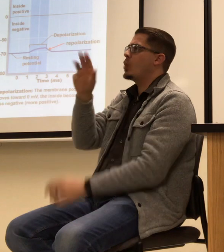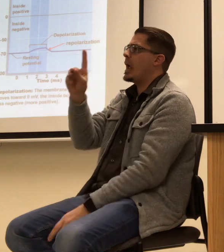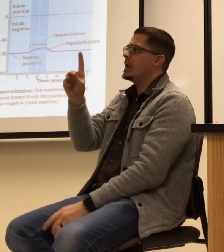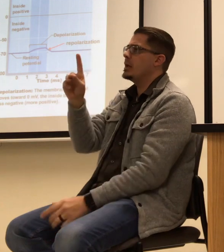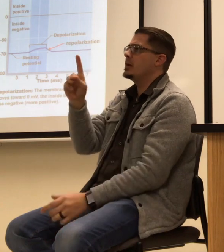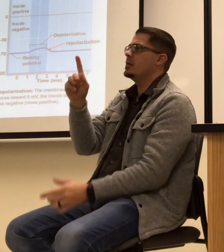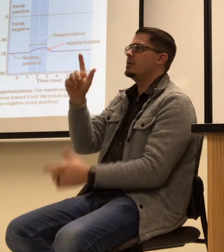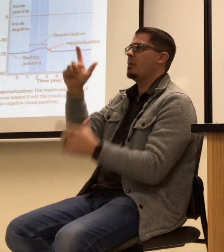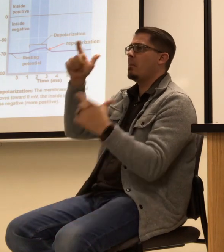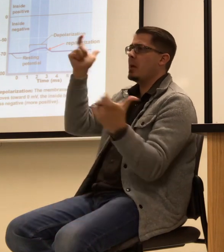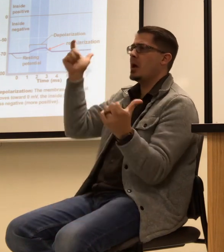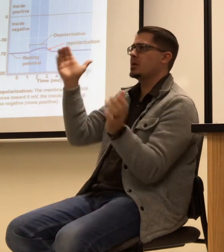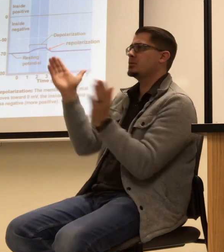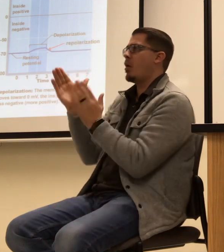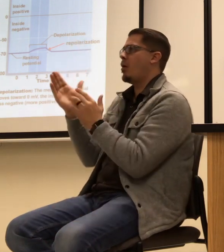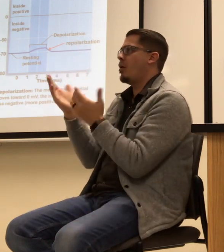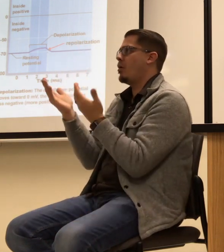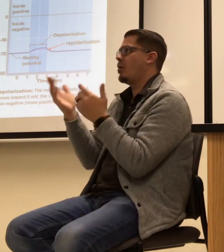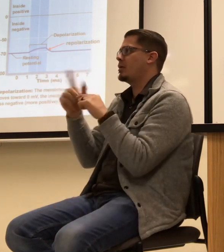small.